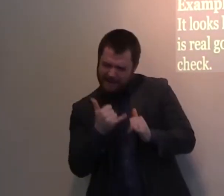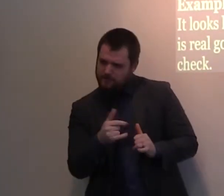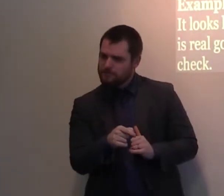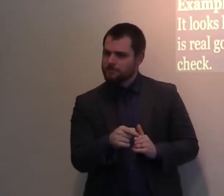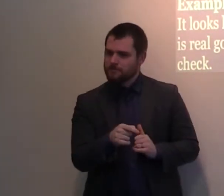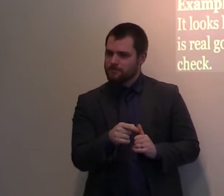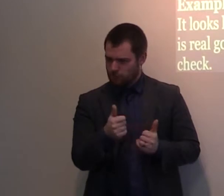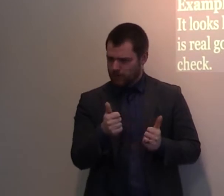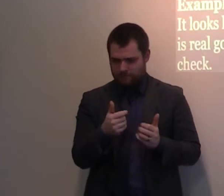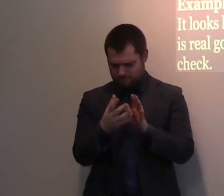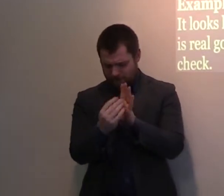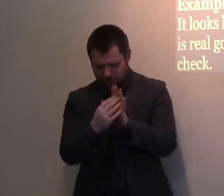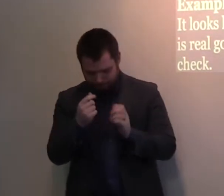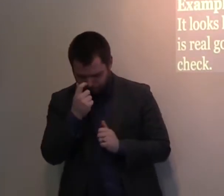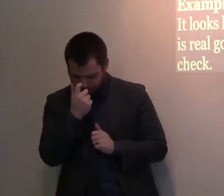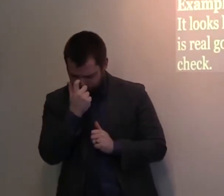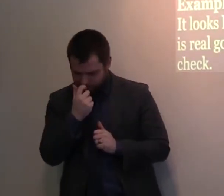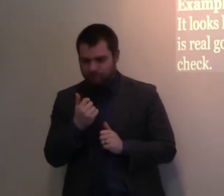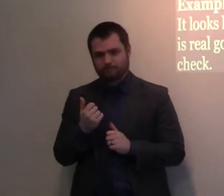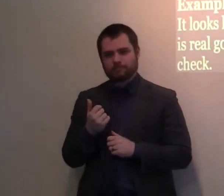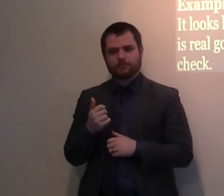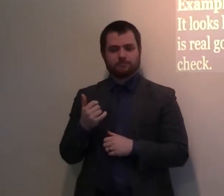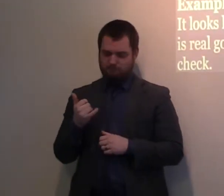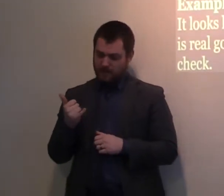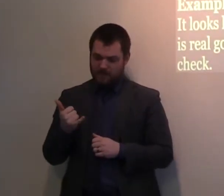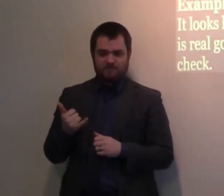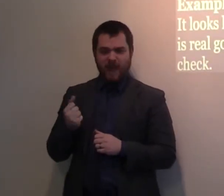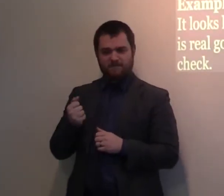Example, I have some gold jewellery.